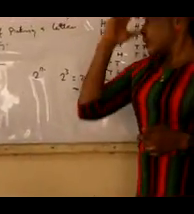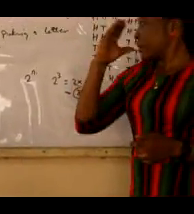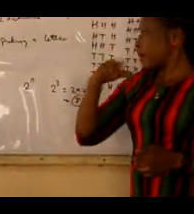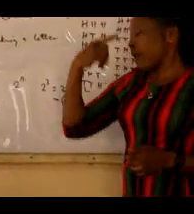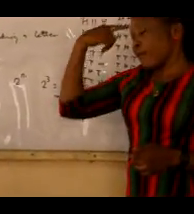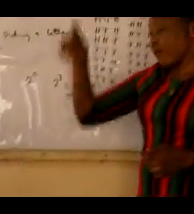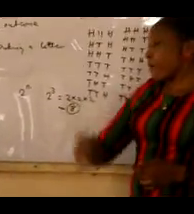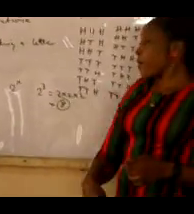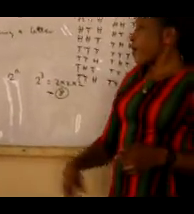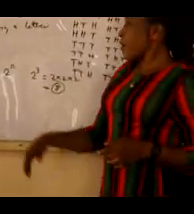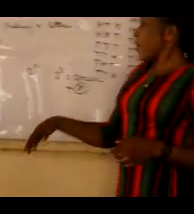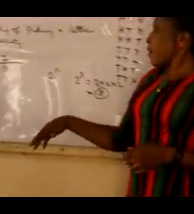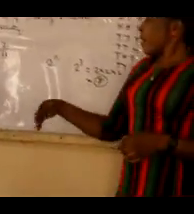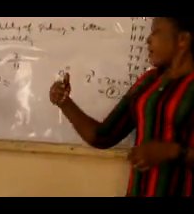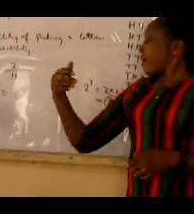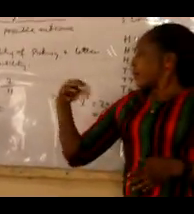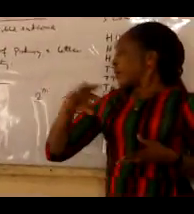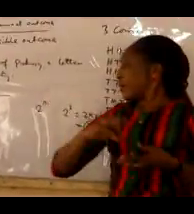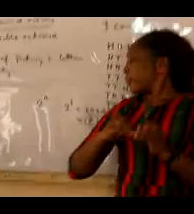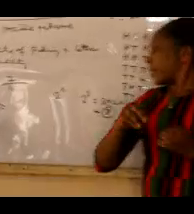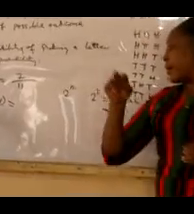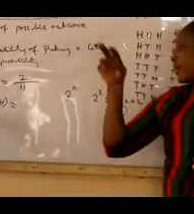P. A tail